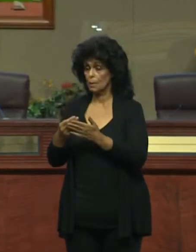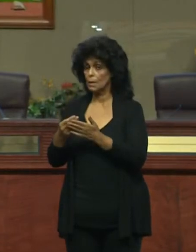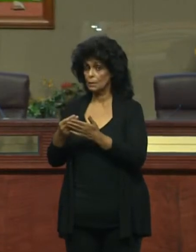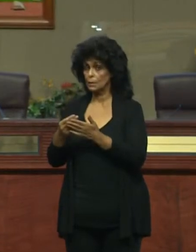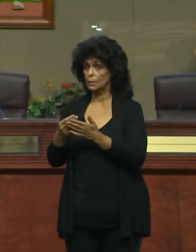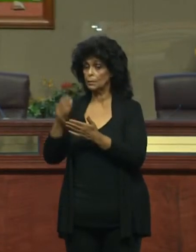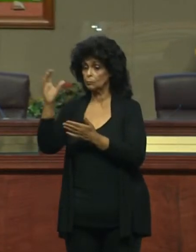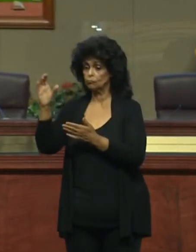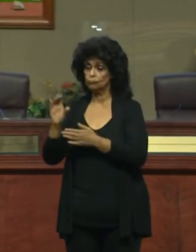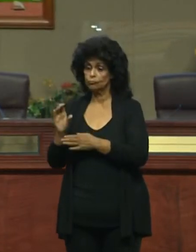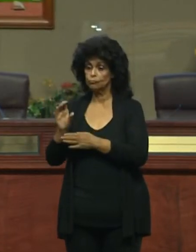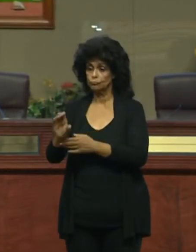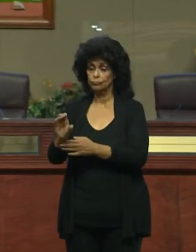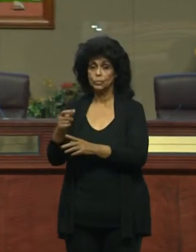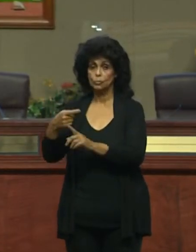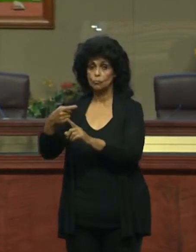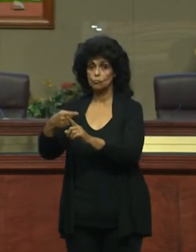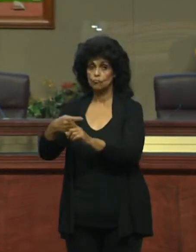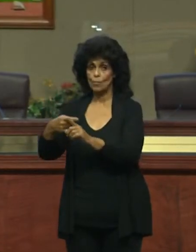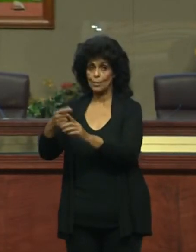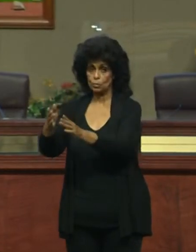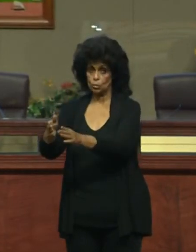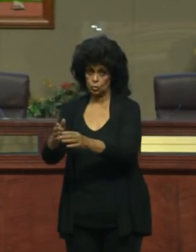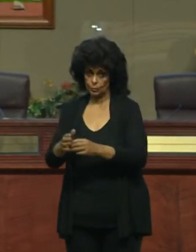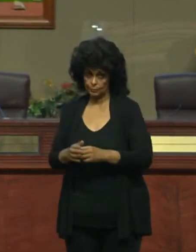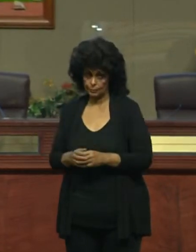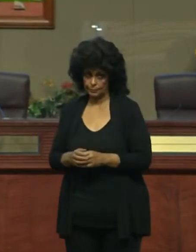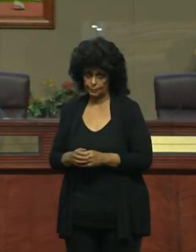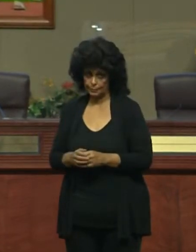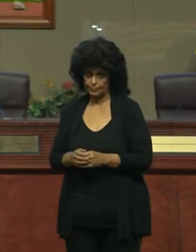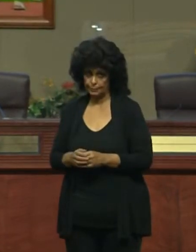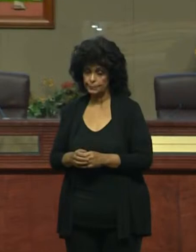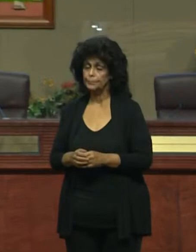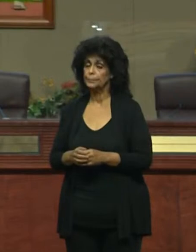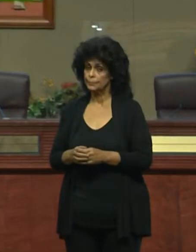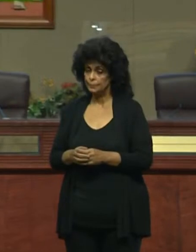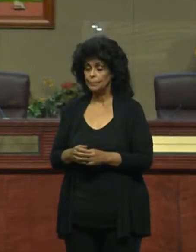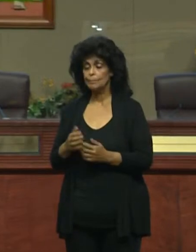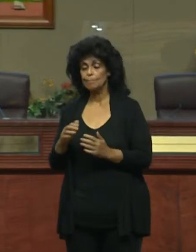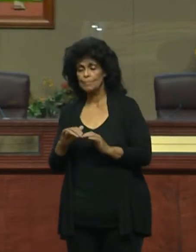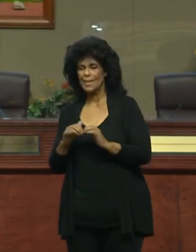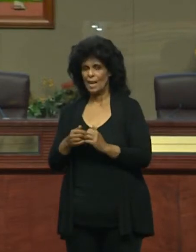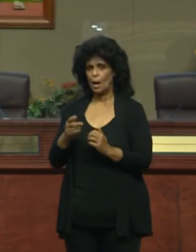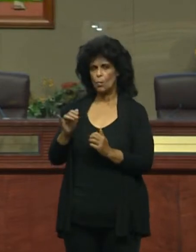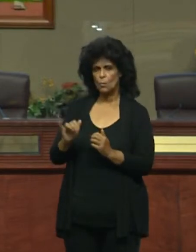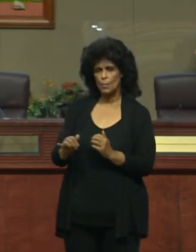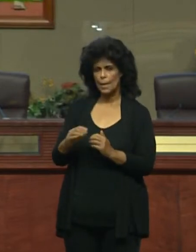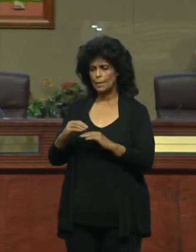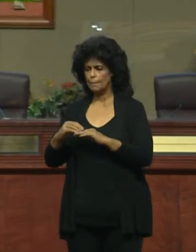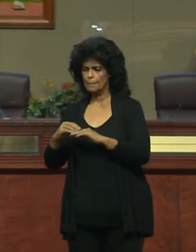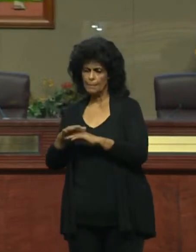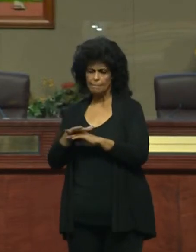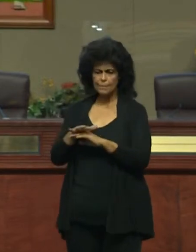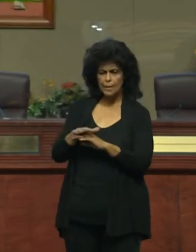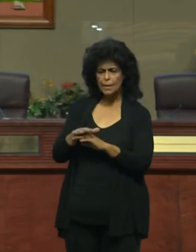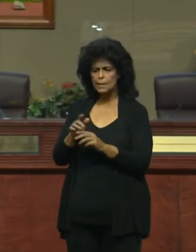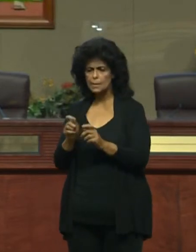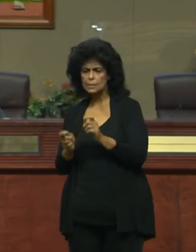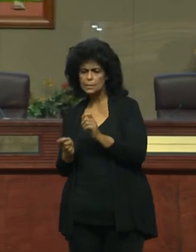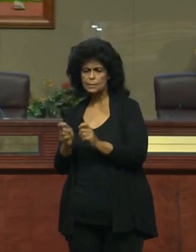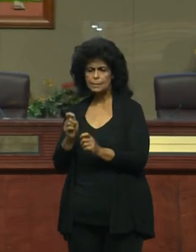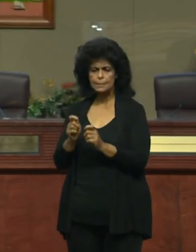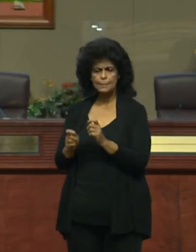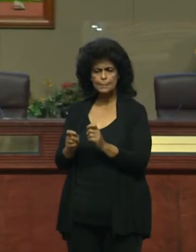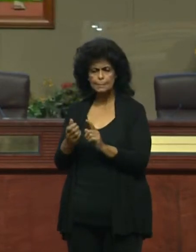We're exploring the different nuances associated with that. We will be exploring the potential